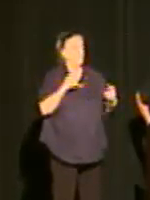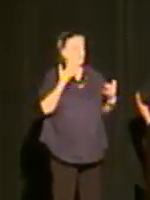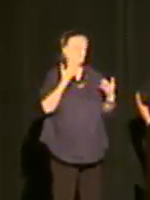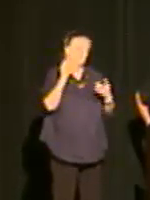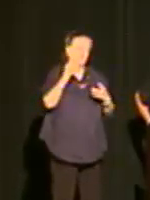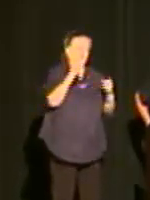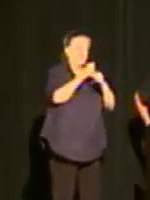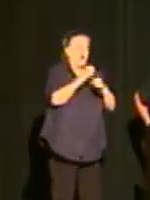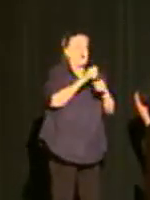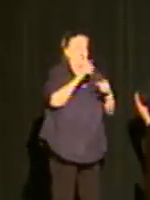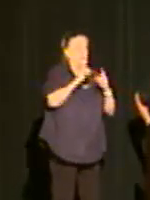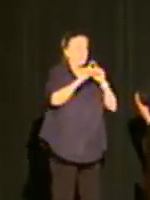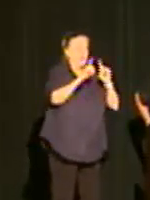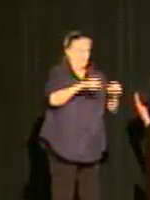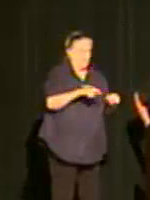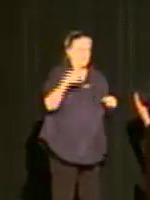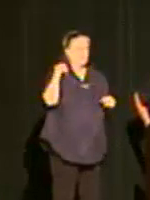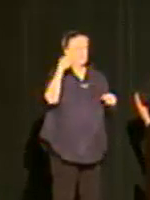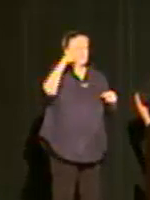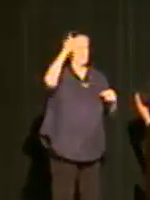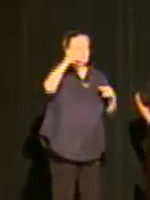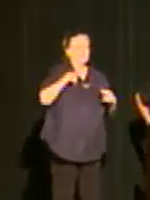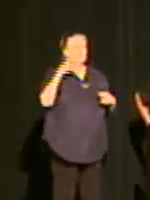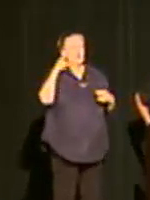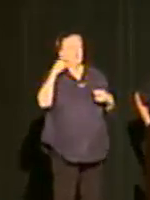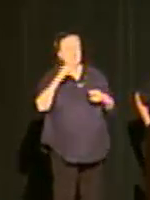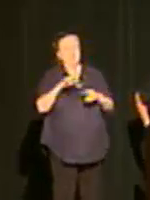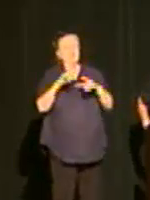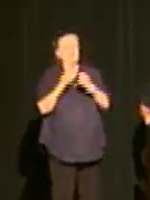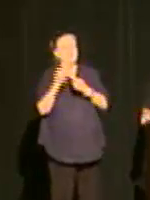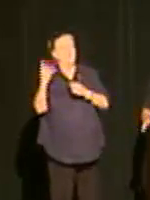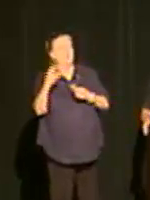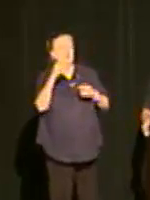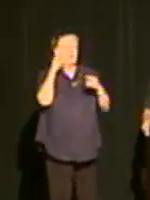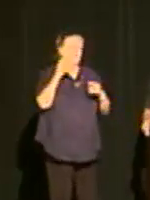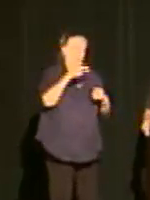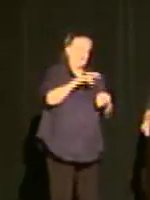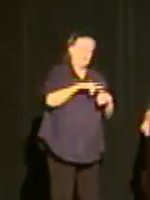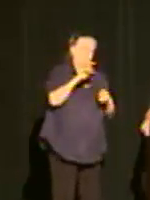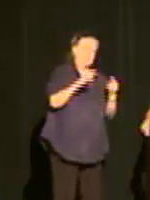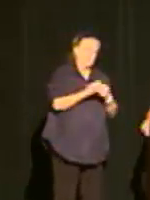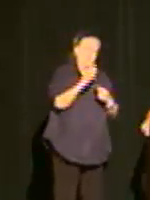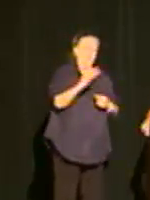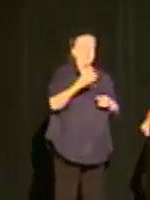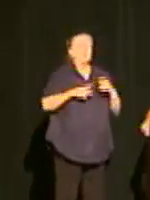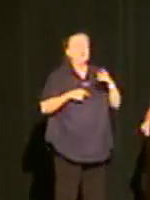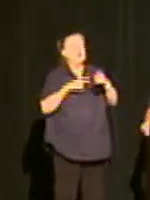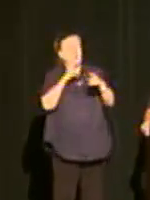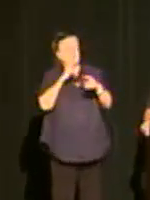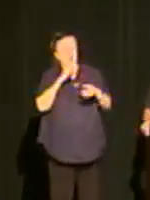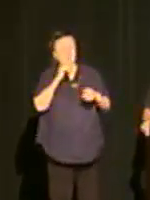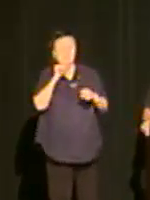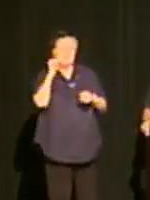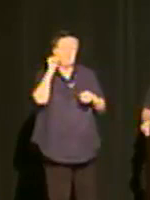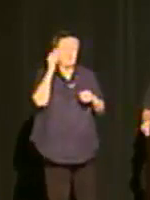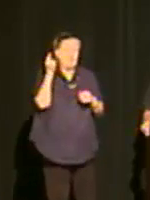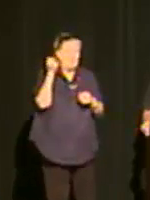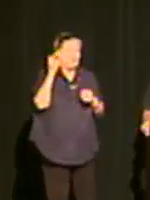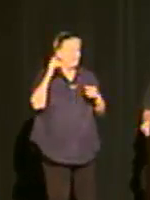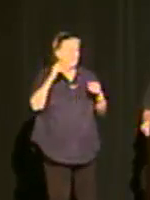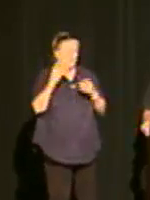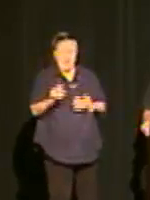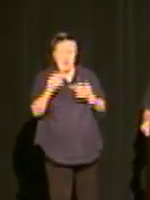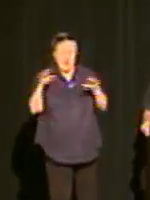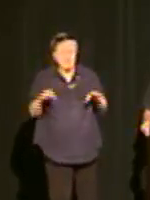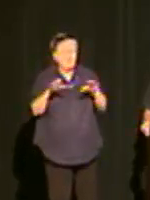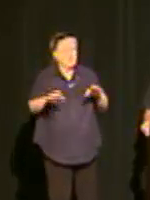commanders with Command Team, CAL FIRE Team 4, and California National Team 4. I'm going to talk a little bit about yesterday's fire activity, but before I do